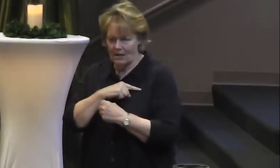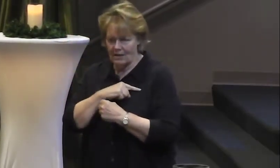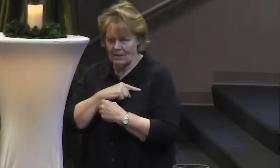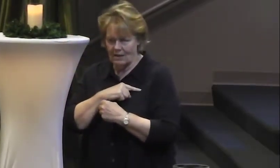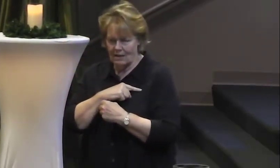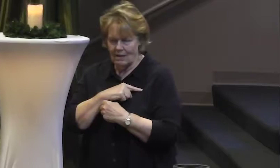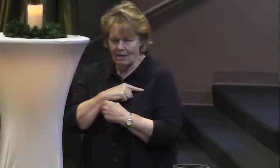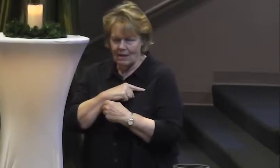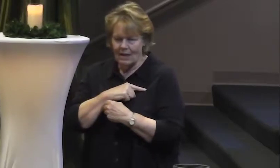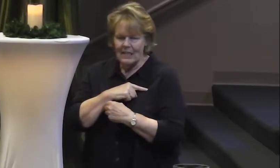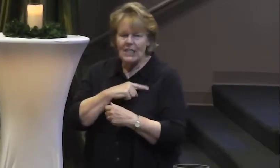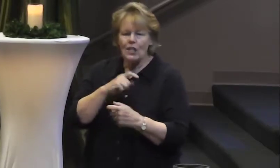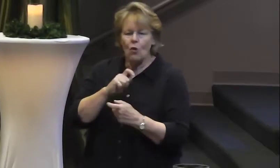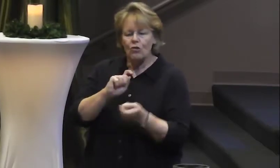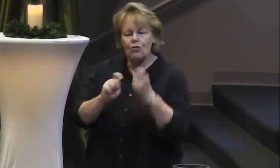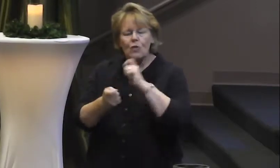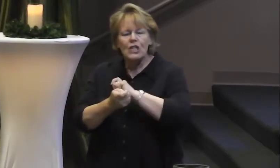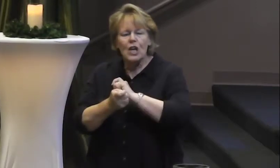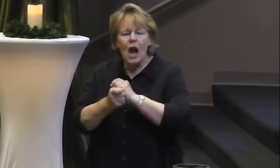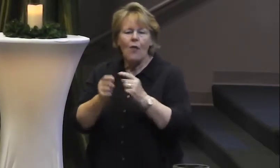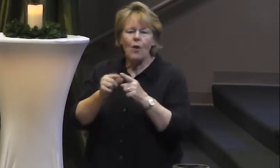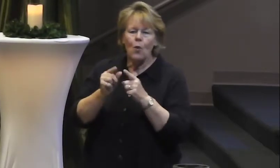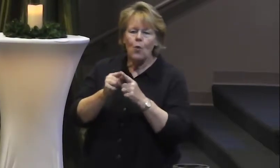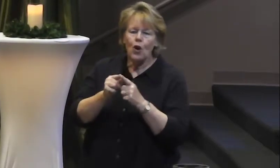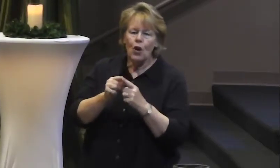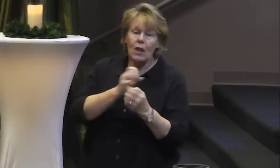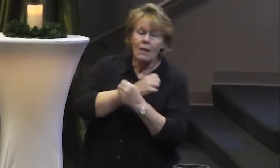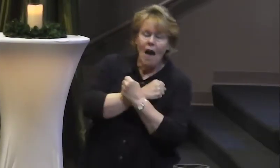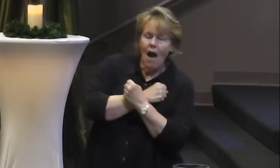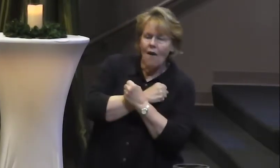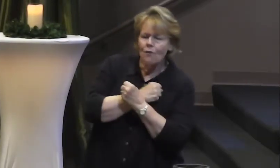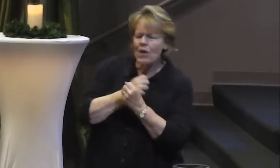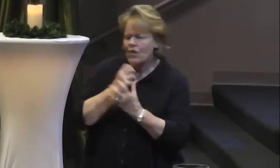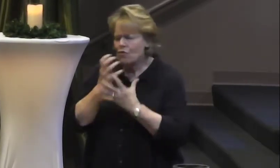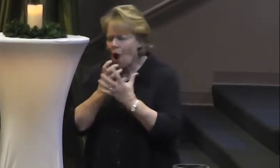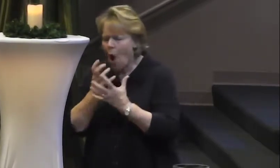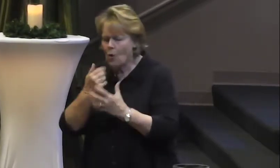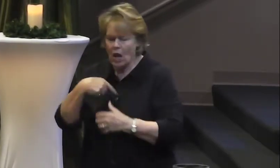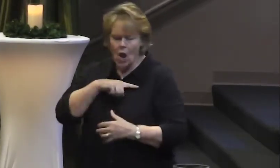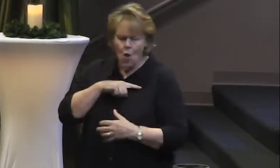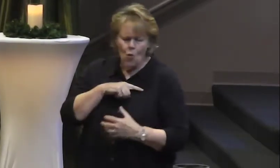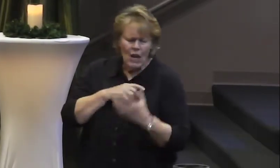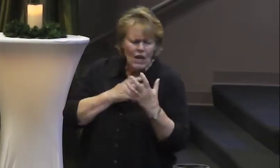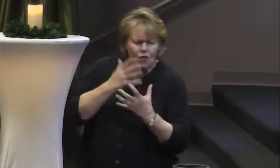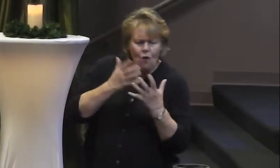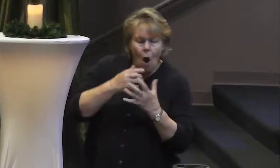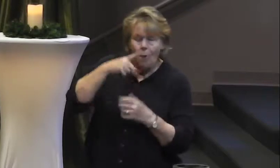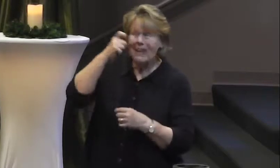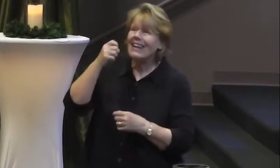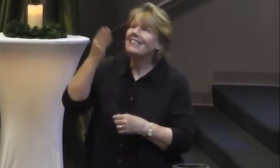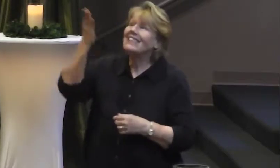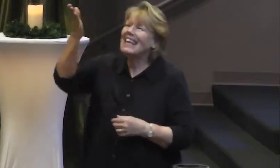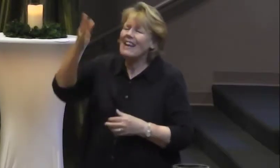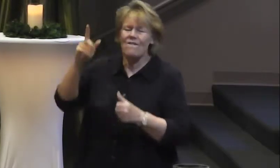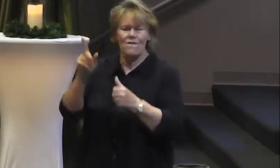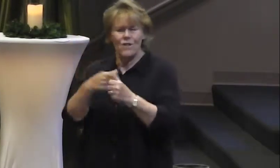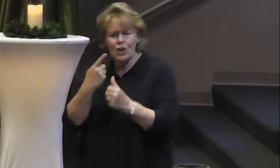groans. We groan because he first groans. All eternity somehow he comes up with this plan that he knows is going